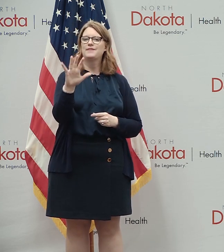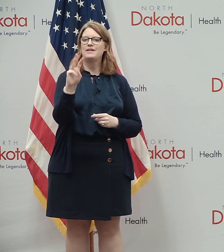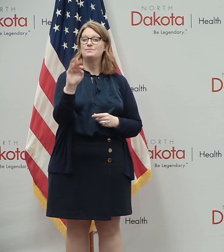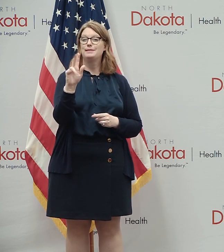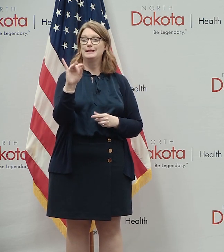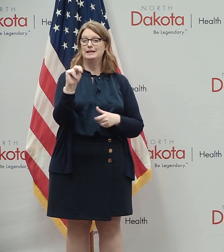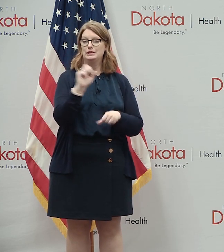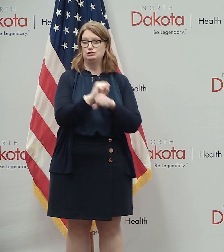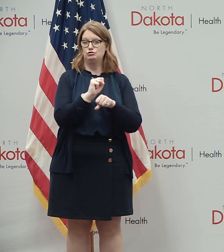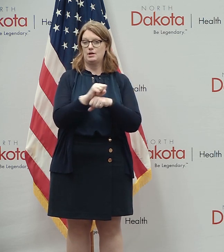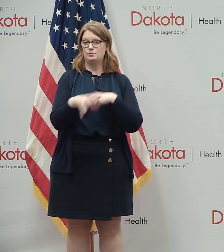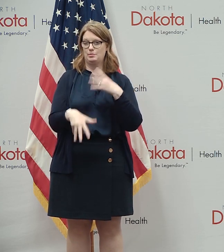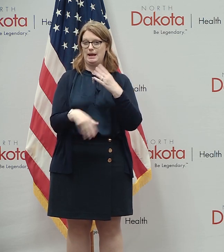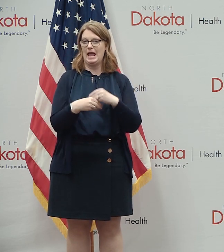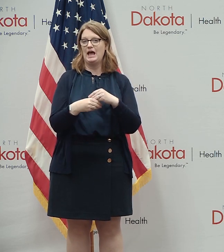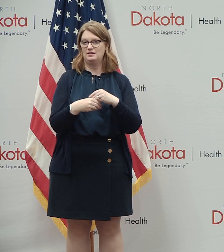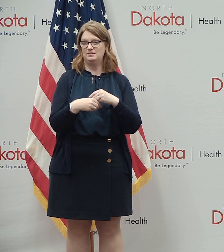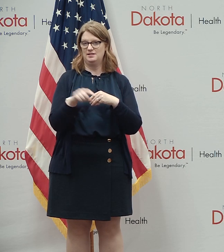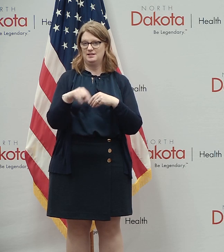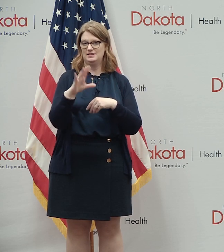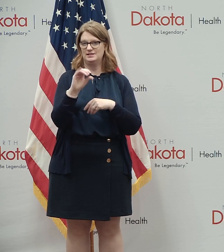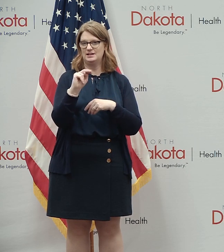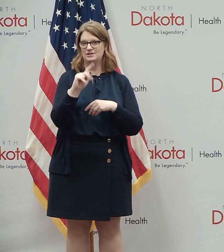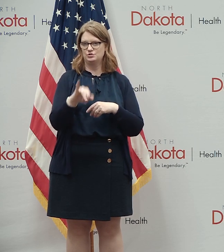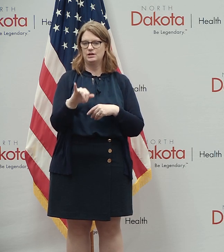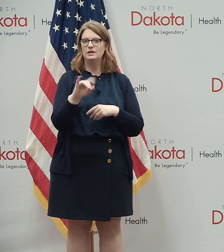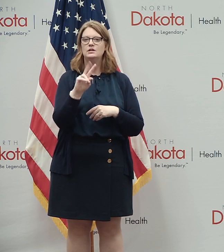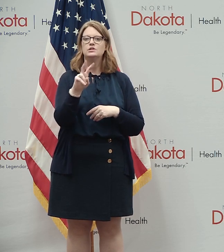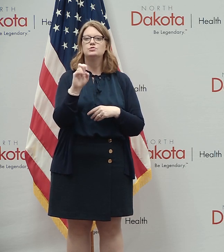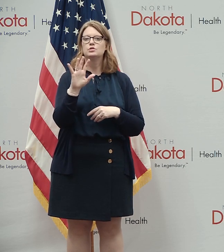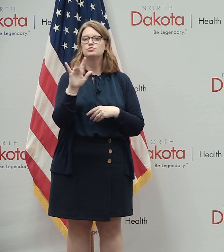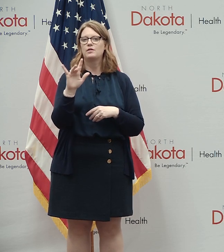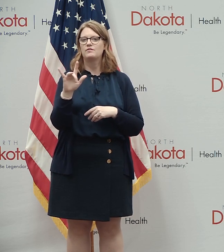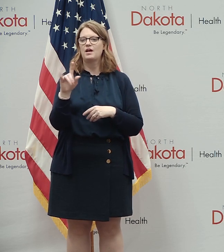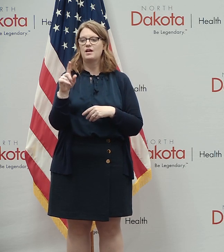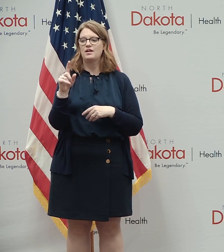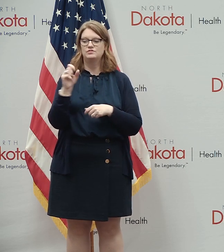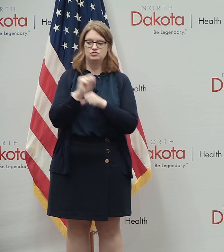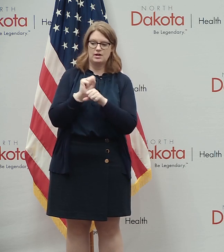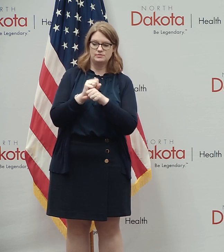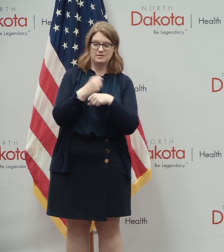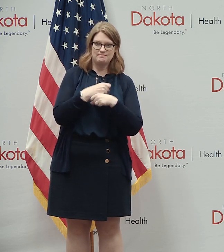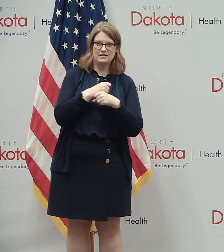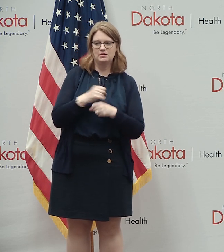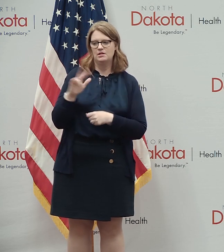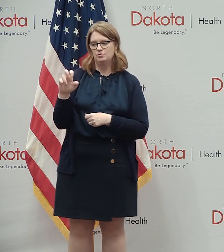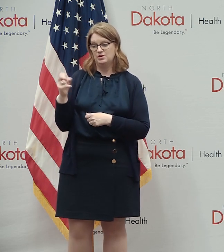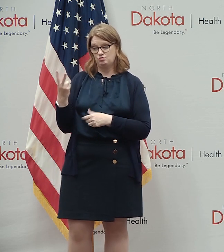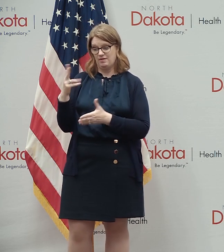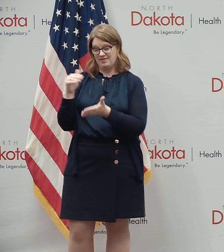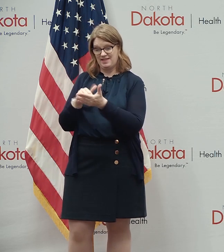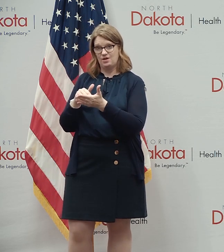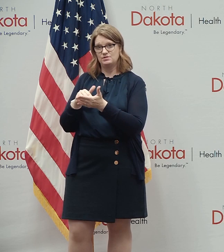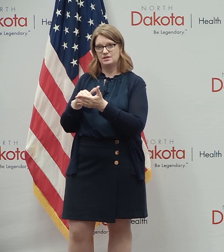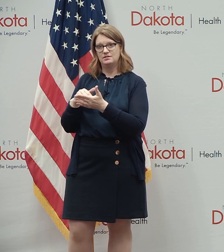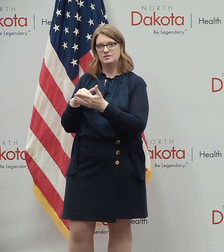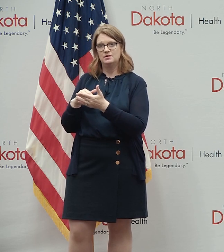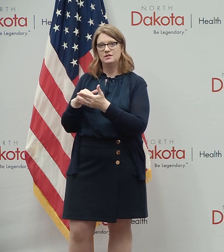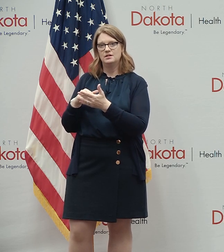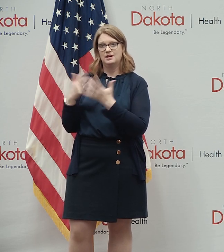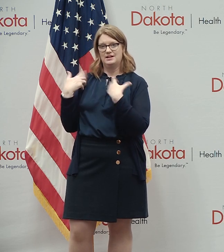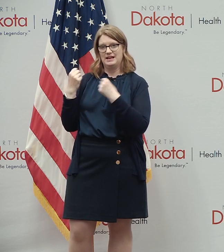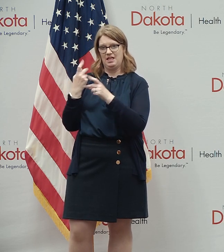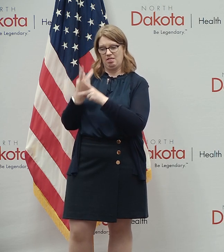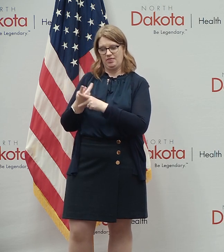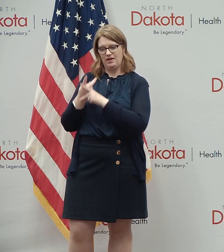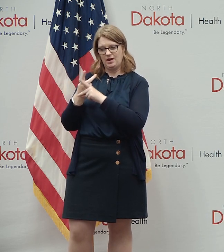million jobs were added in our country in May, 225,000 of those in manufacturing, 312,000 of those coming back into